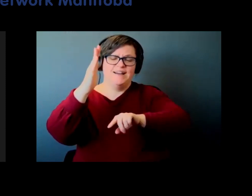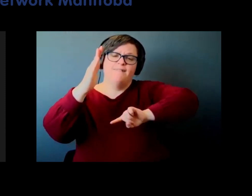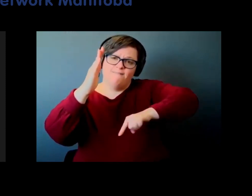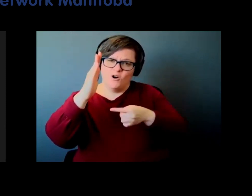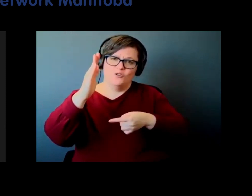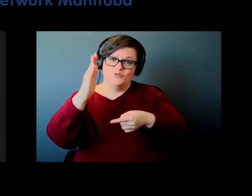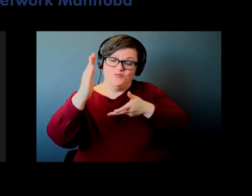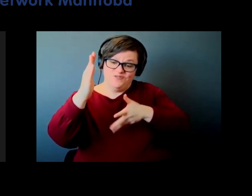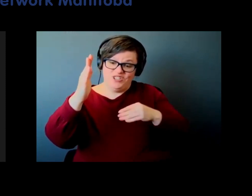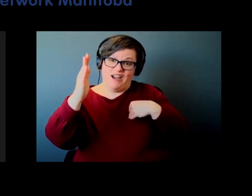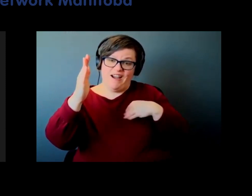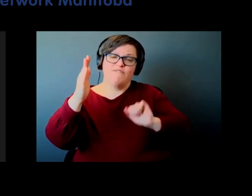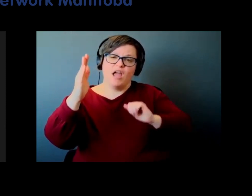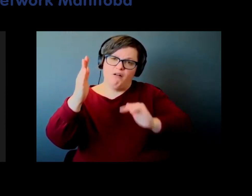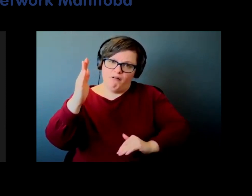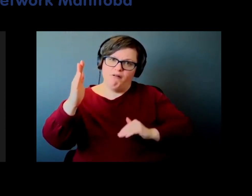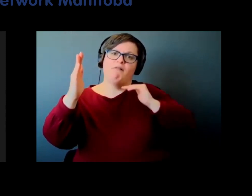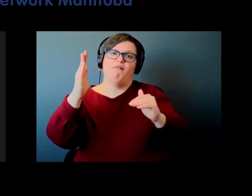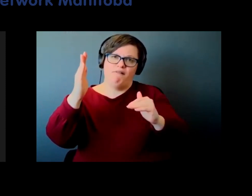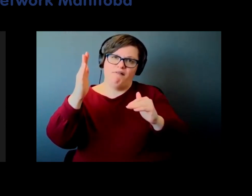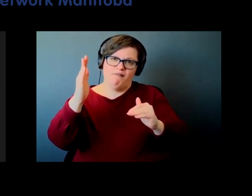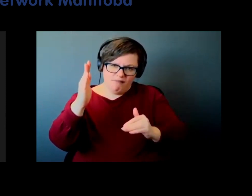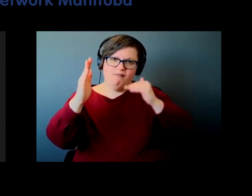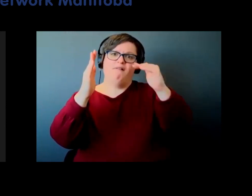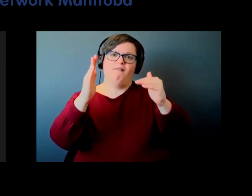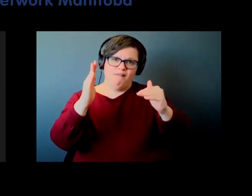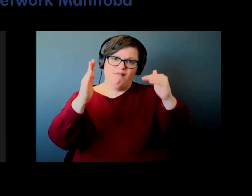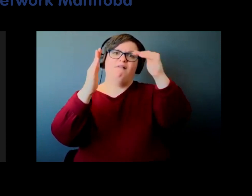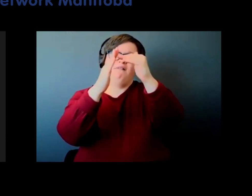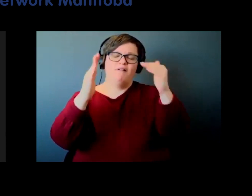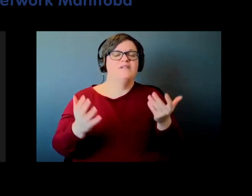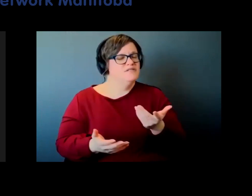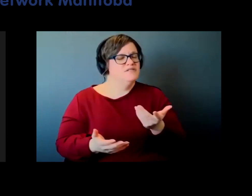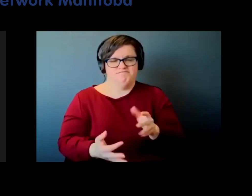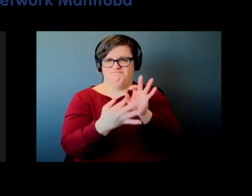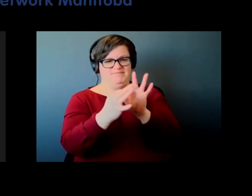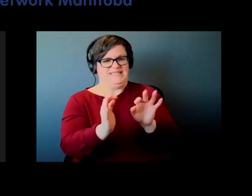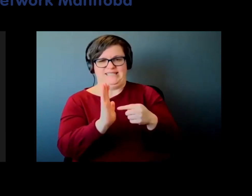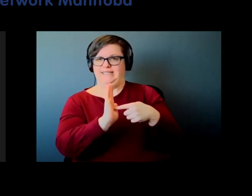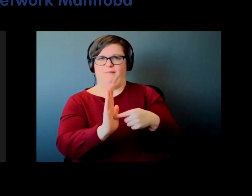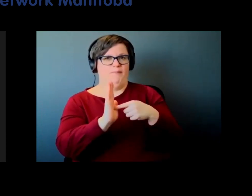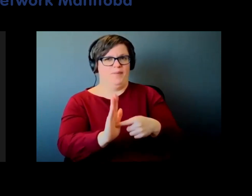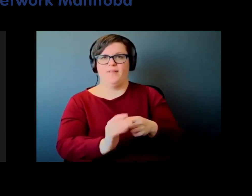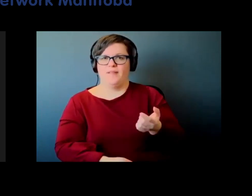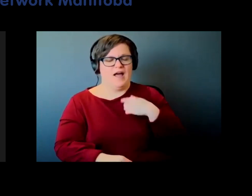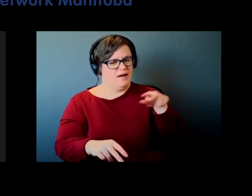example to work off of. So I saw that right away in your work.